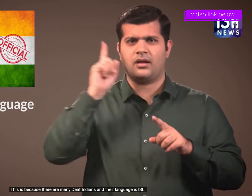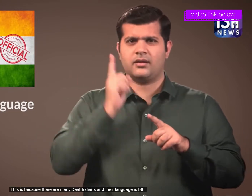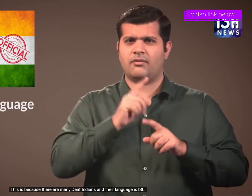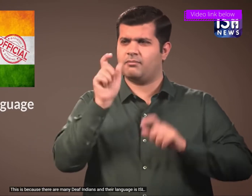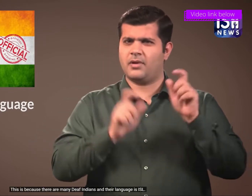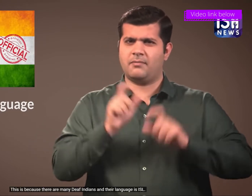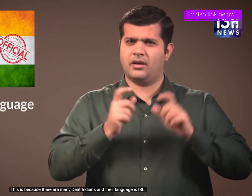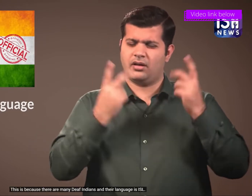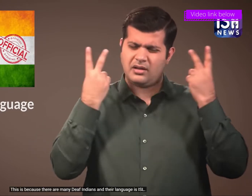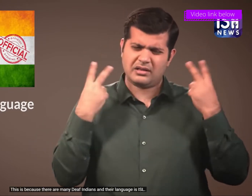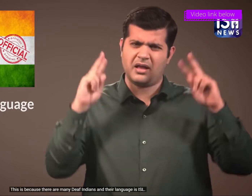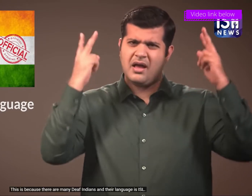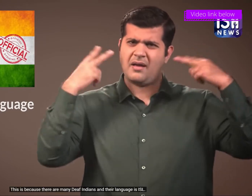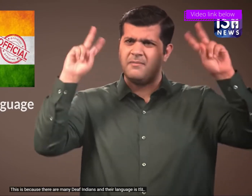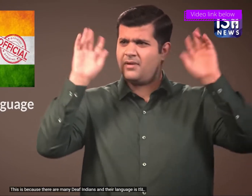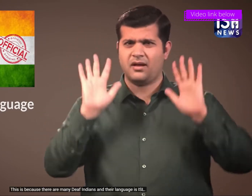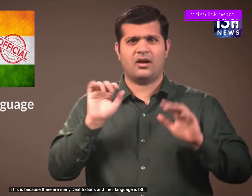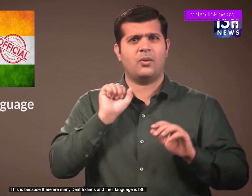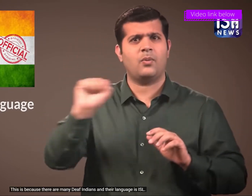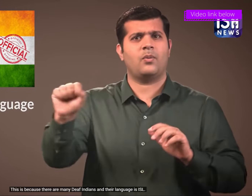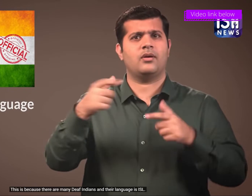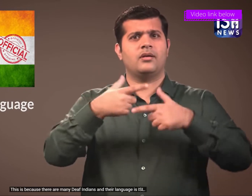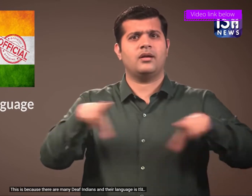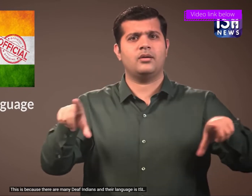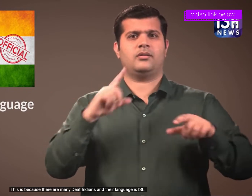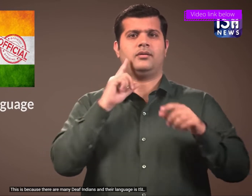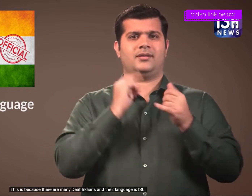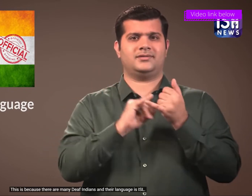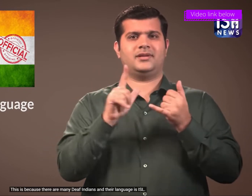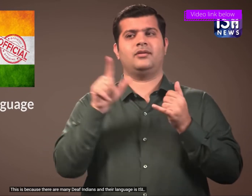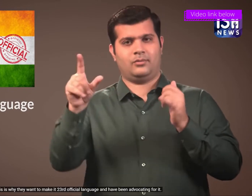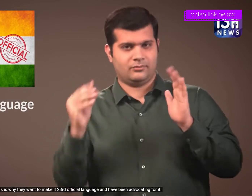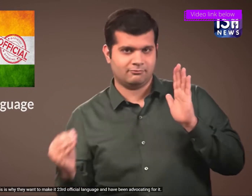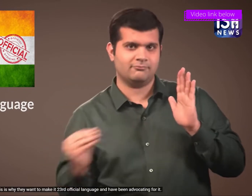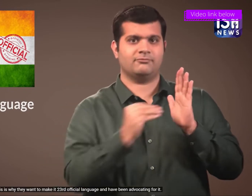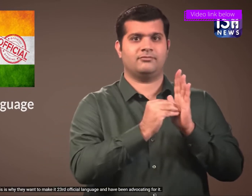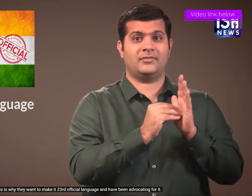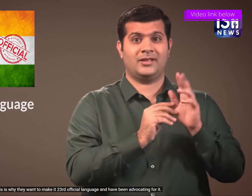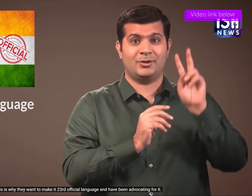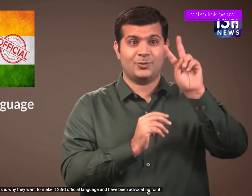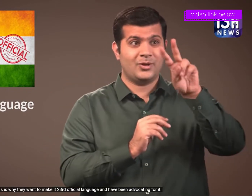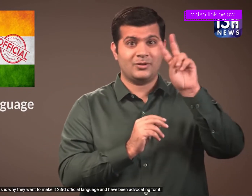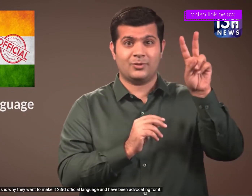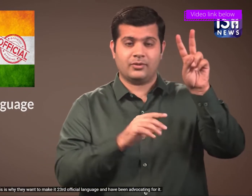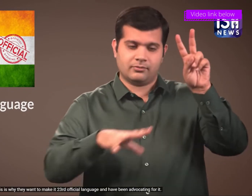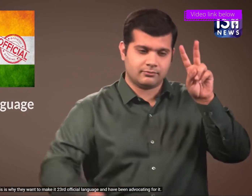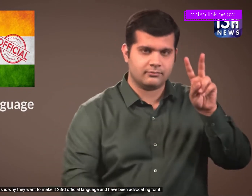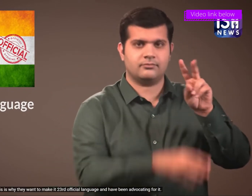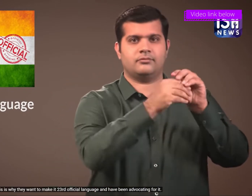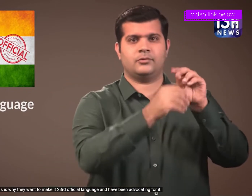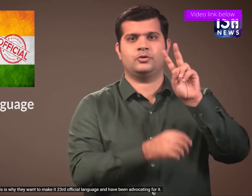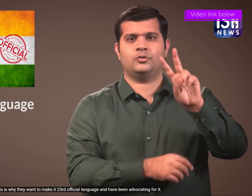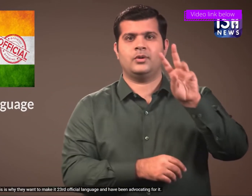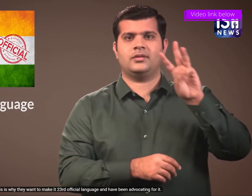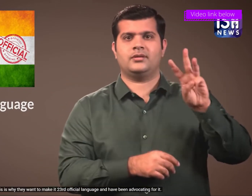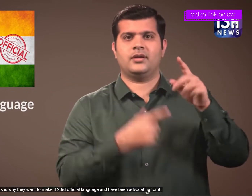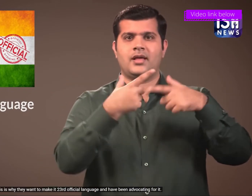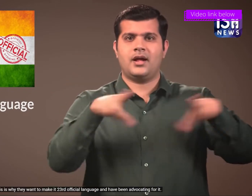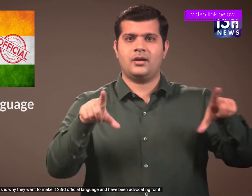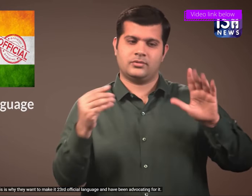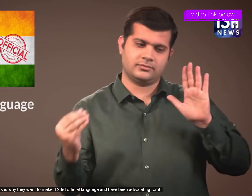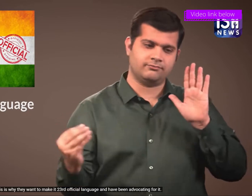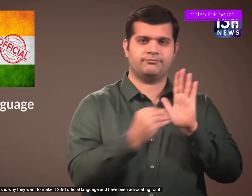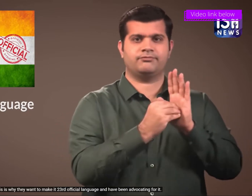This is because there are many deaf Indians and their language is ISL. This is why they want to make it 23rd official